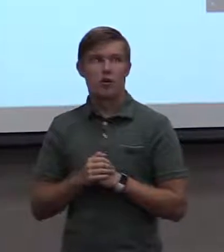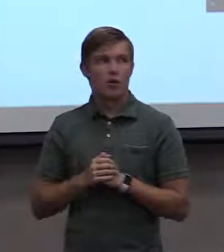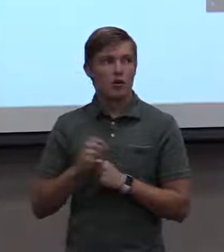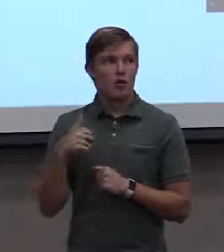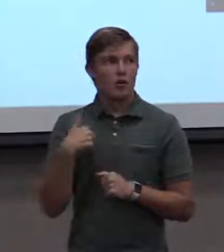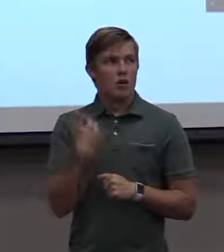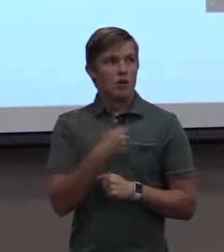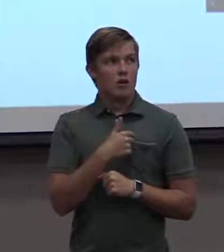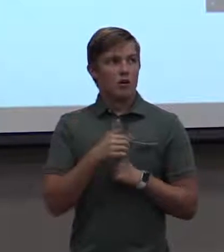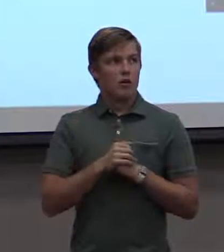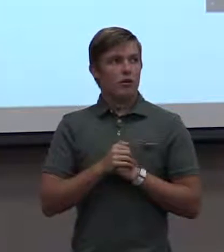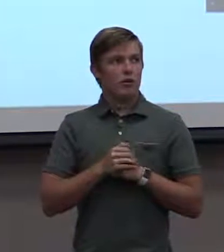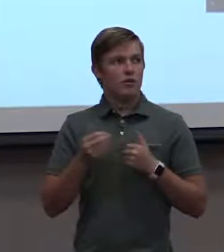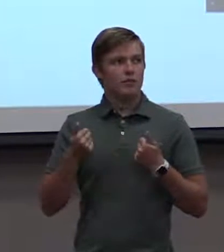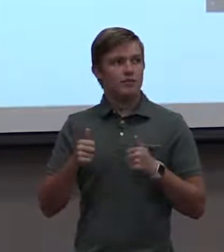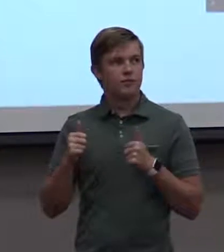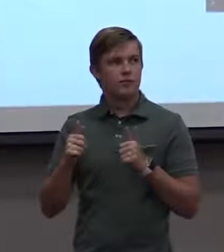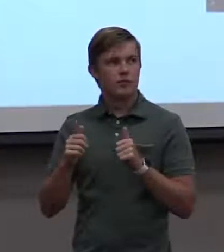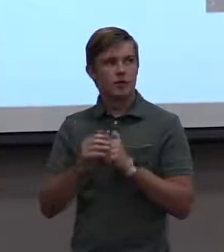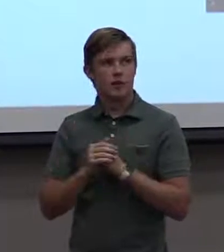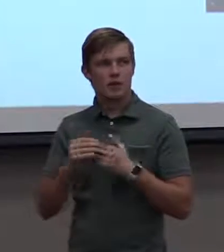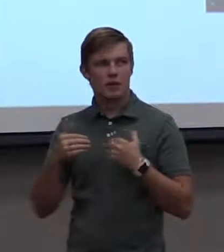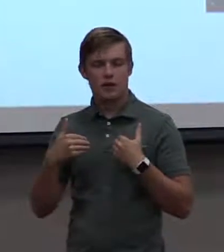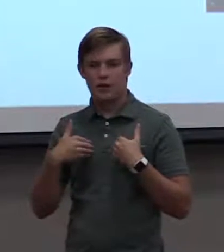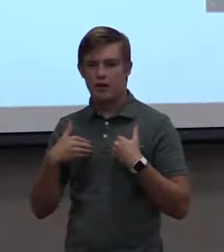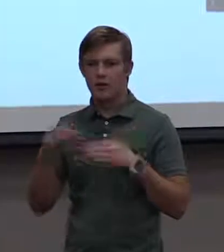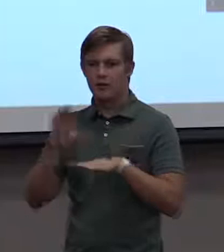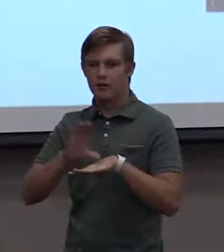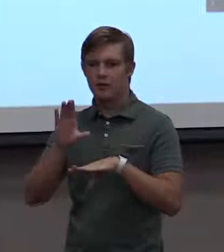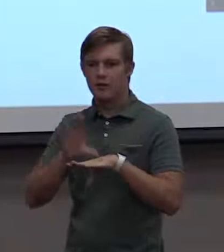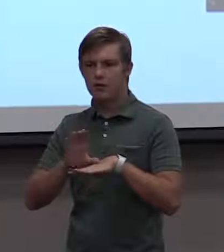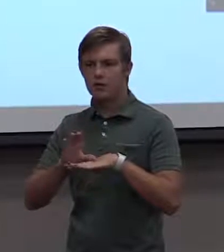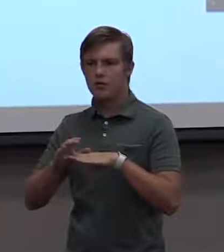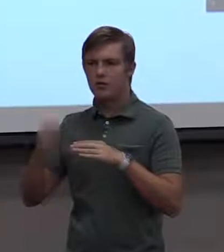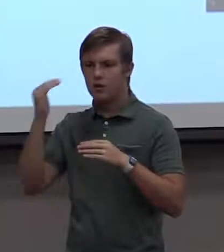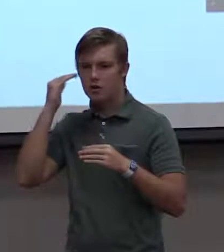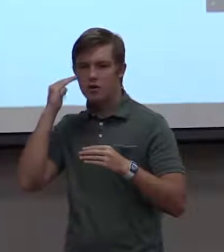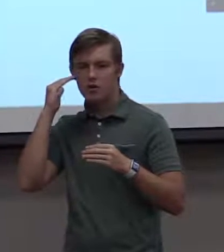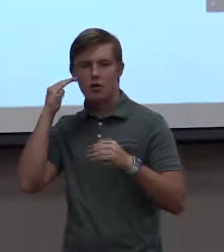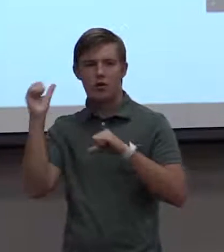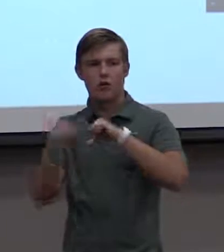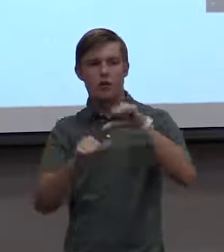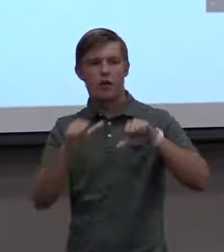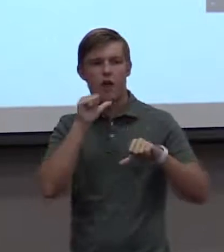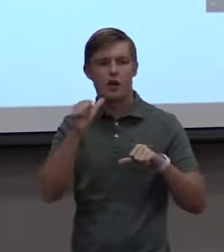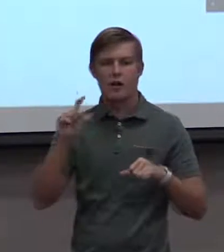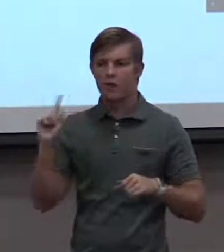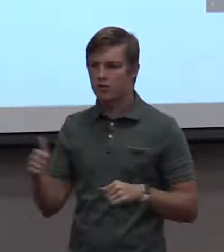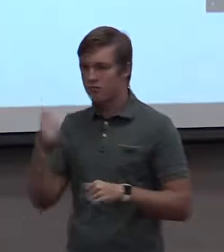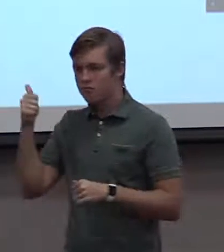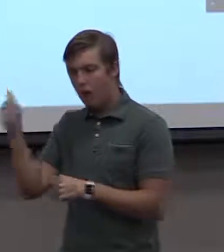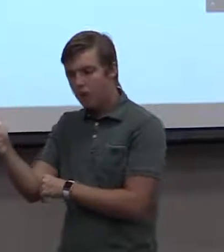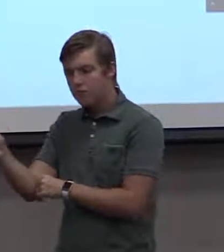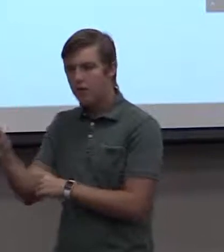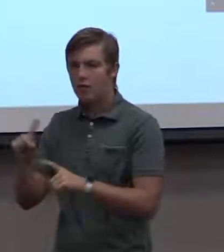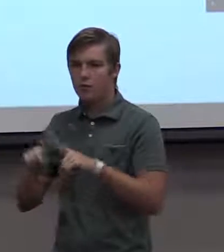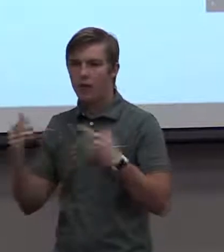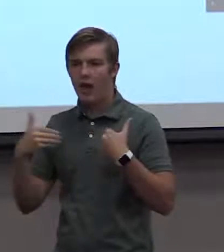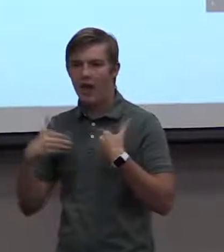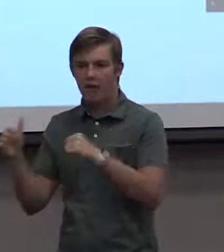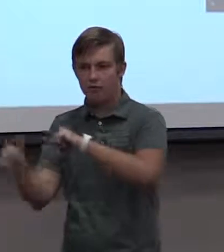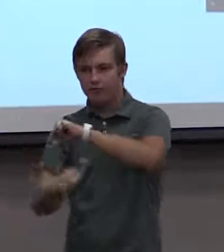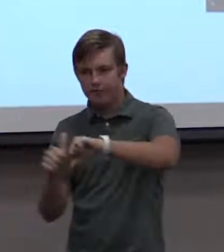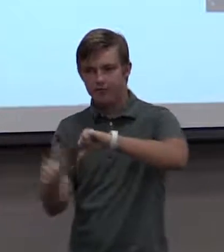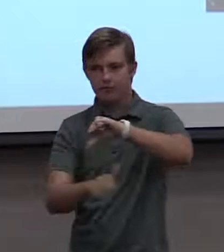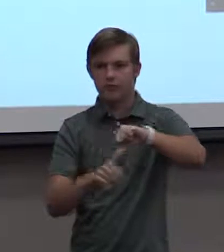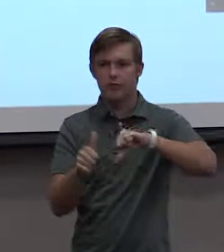be autonomous but aware of each other, and that people aren't just off in the deep end by themselves, and kind of who guards the guardians, making sure that